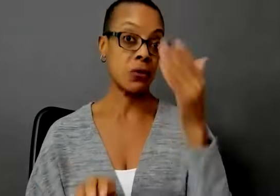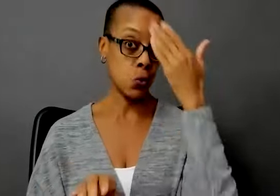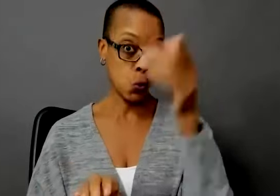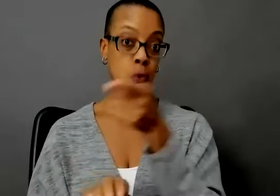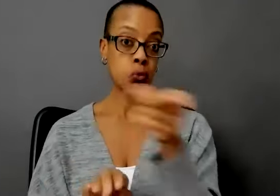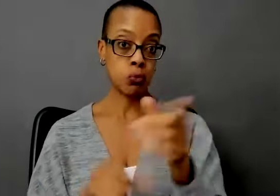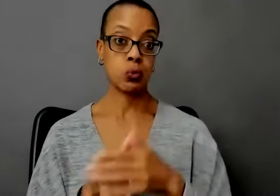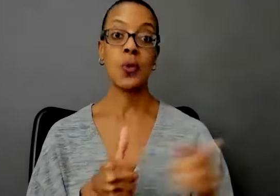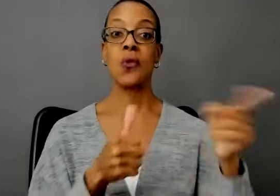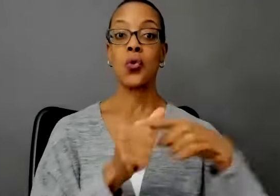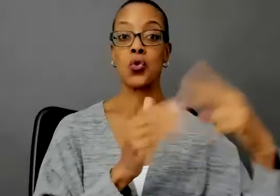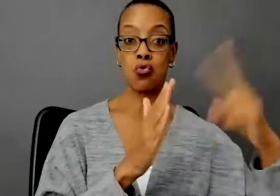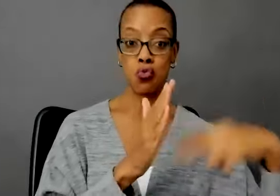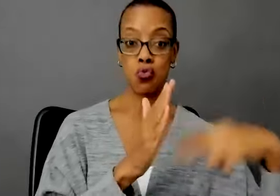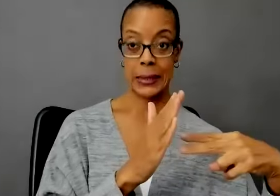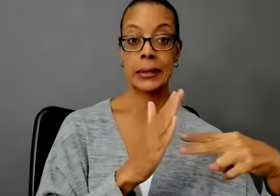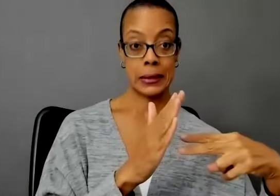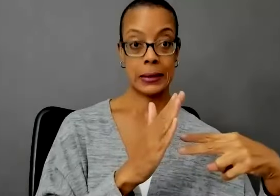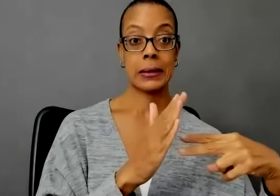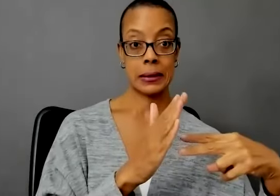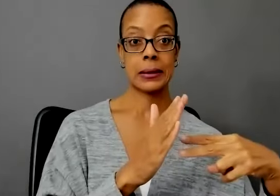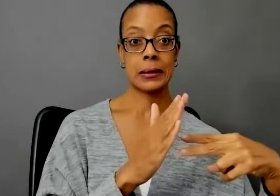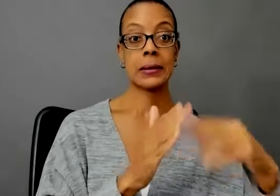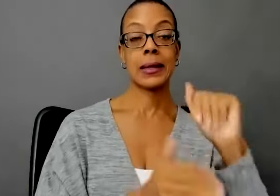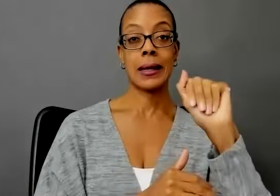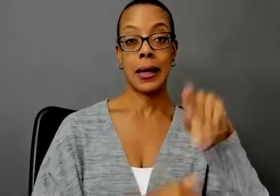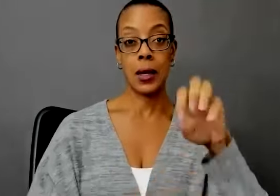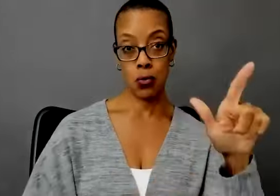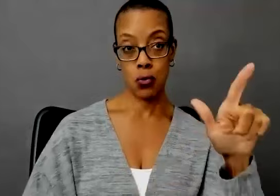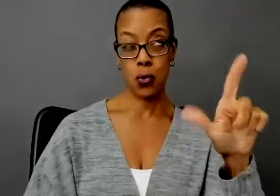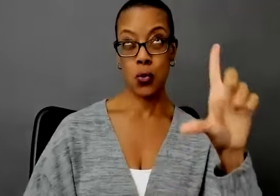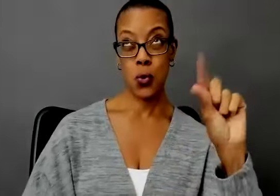reading happened for us and our bill in April 2022.